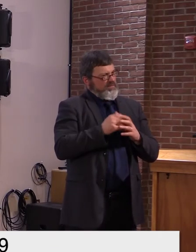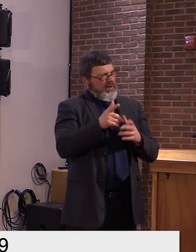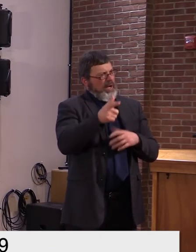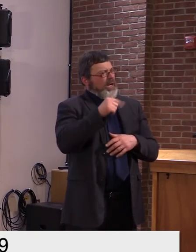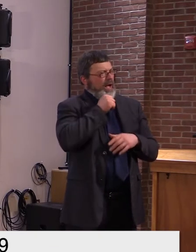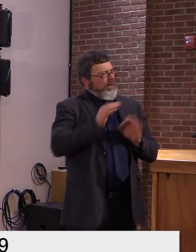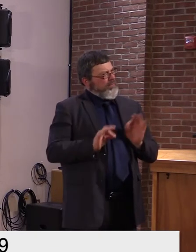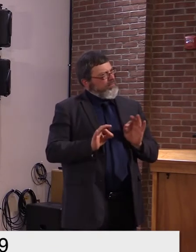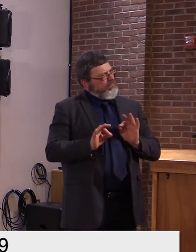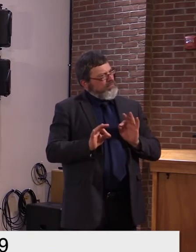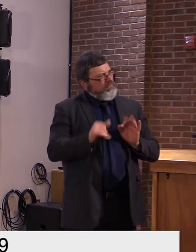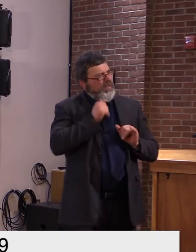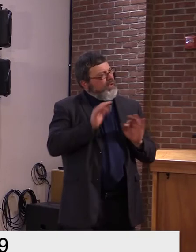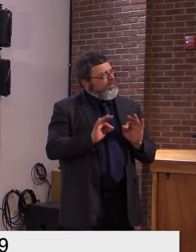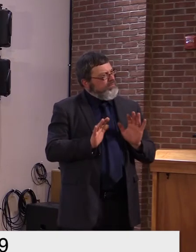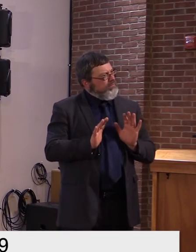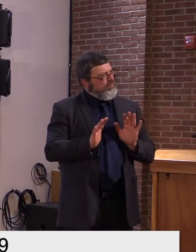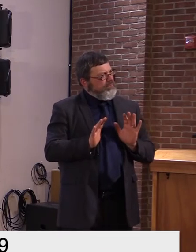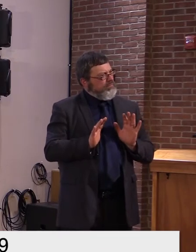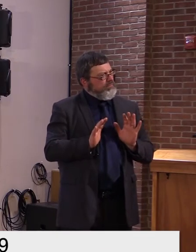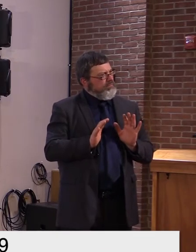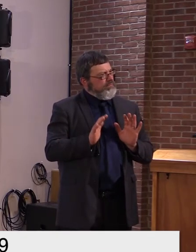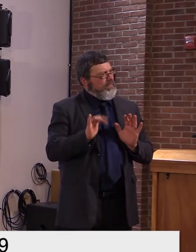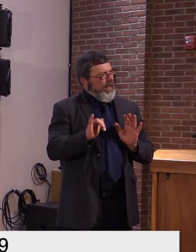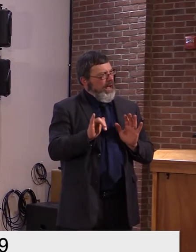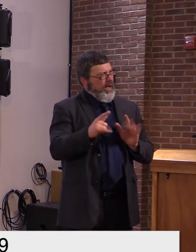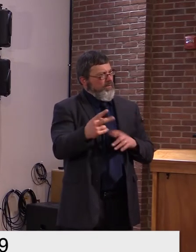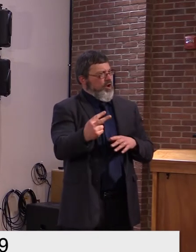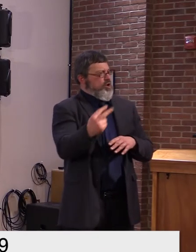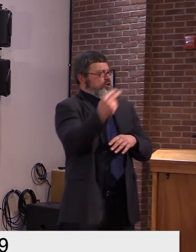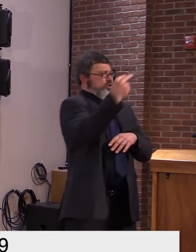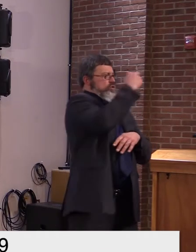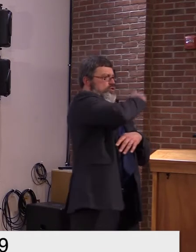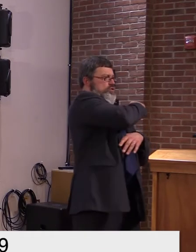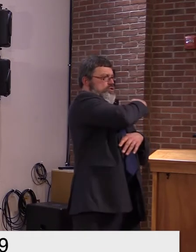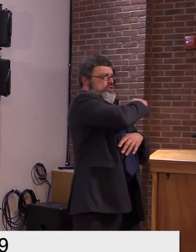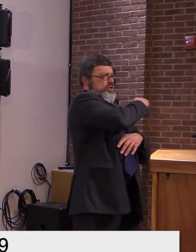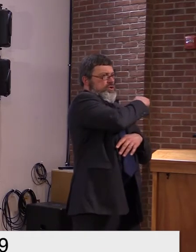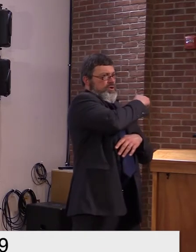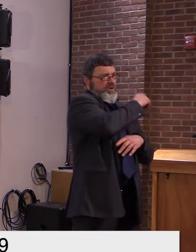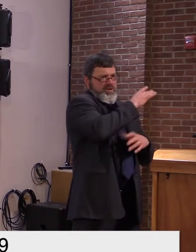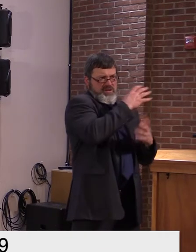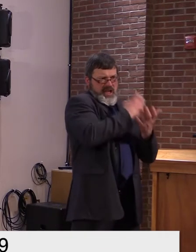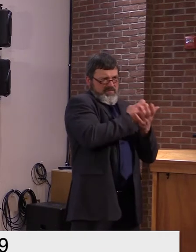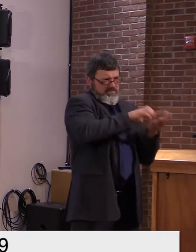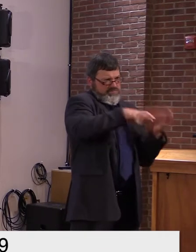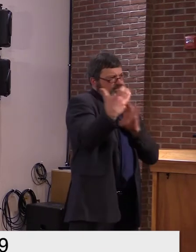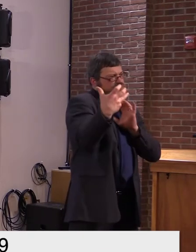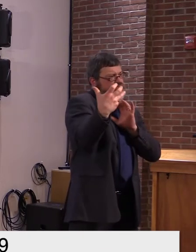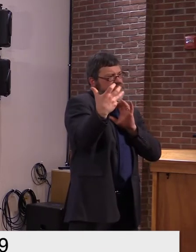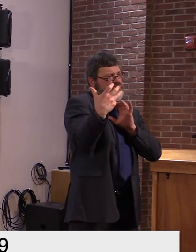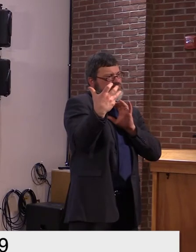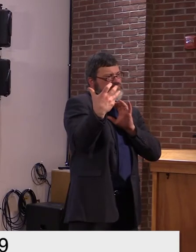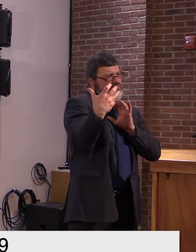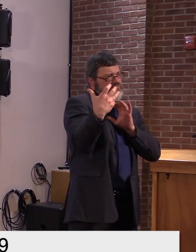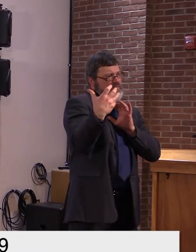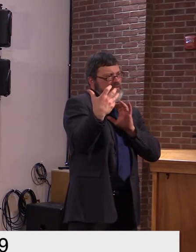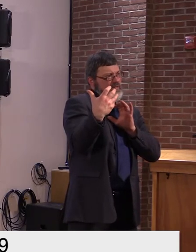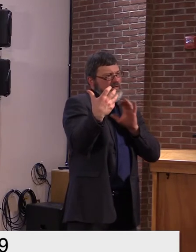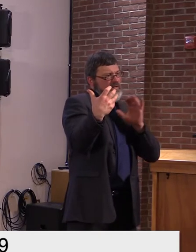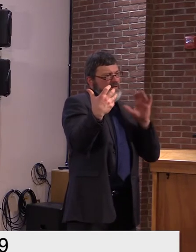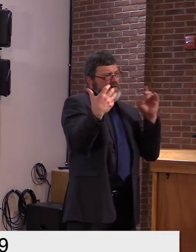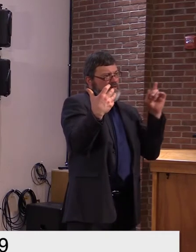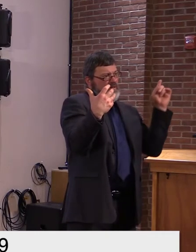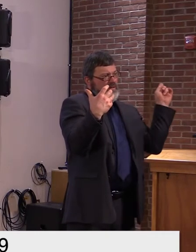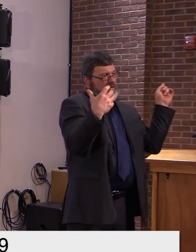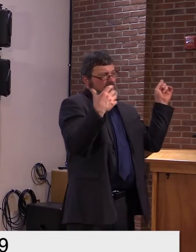back when we had the economic crisis of 2008, and the package that Congress passed then, with